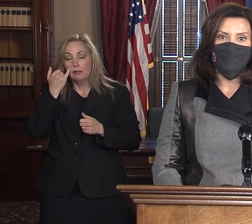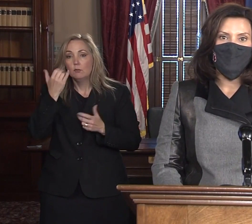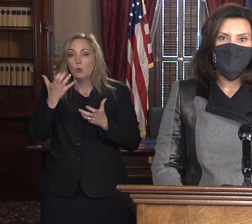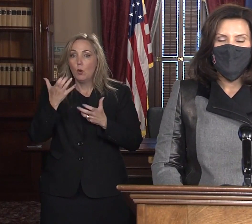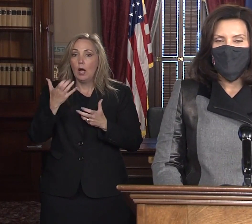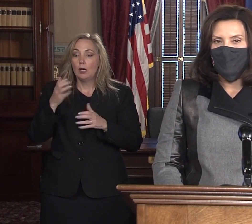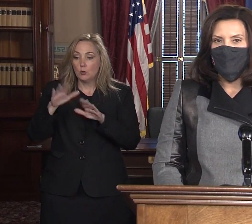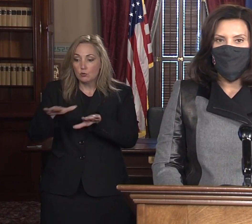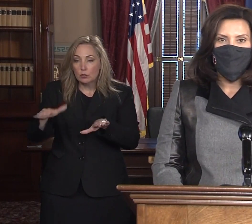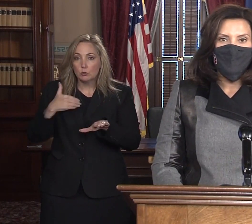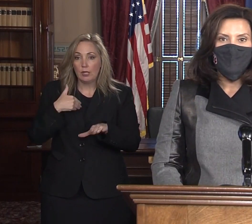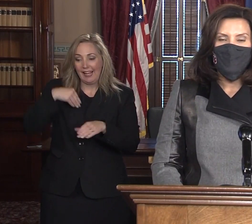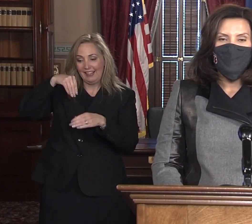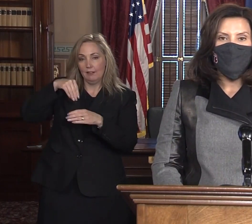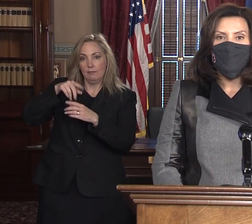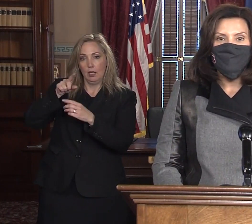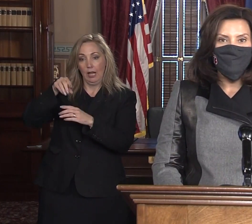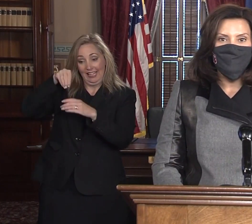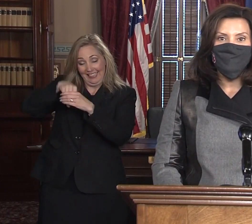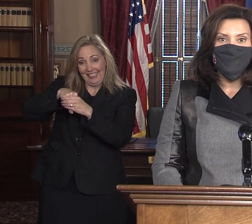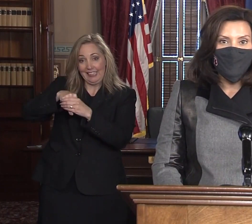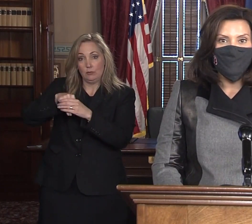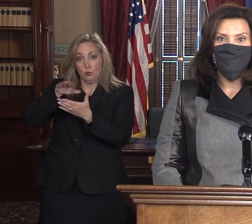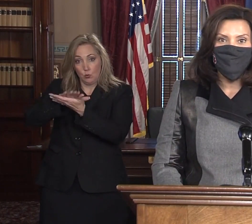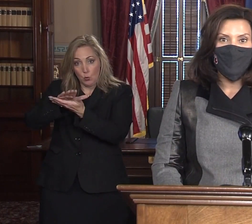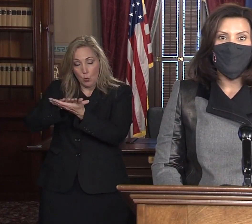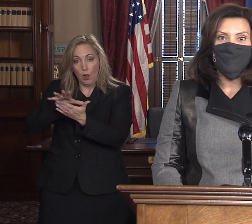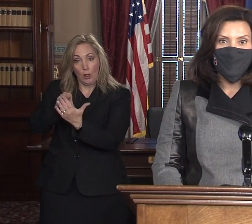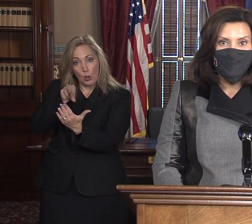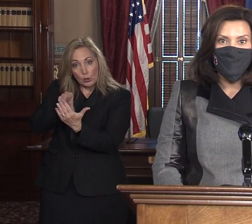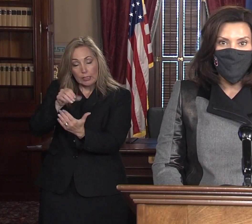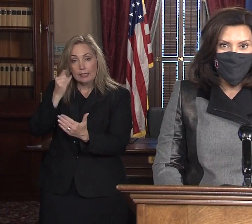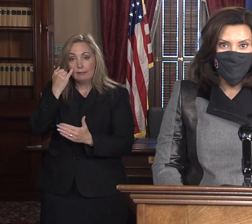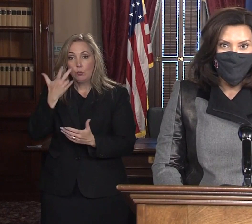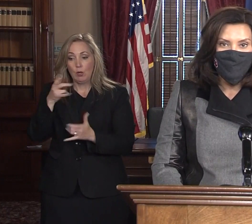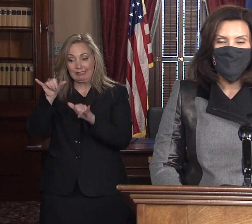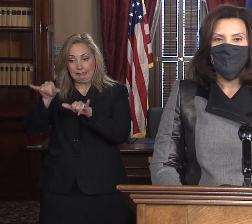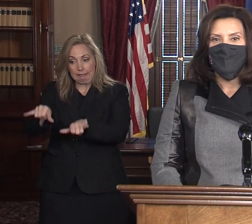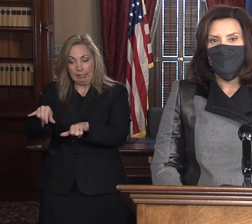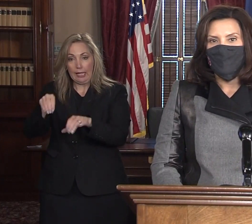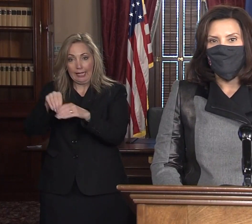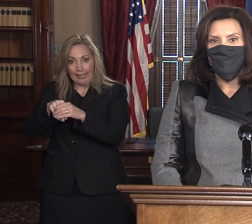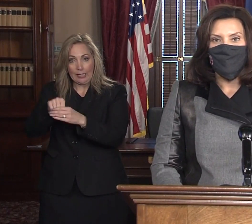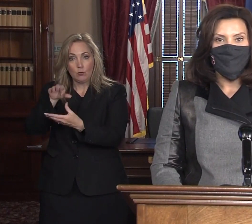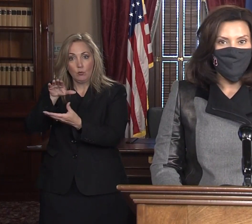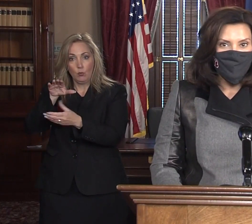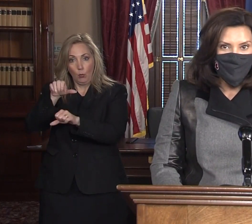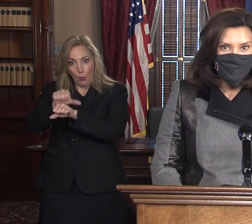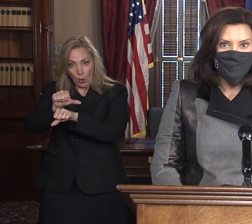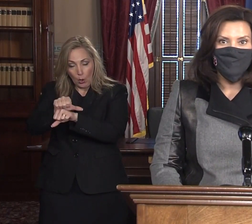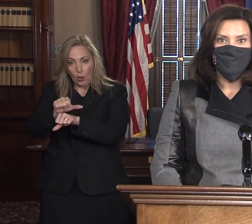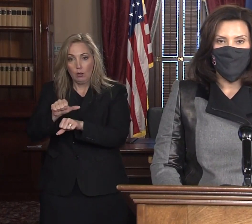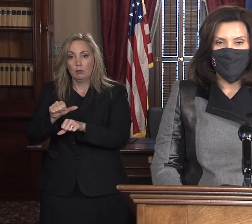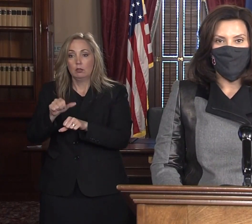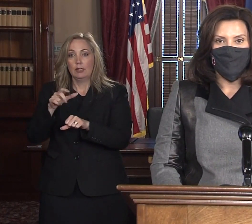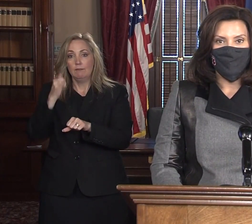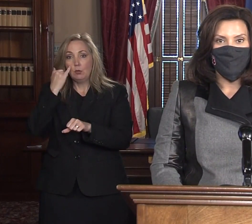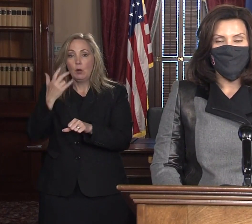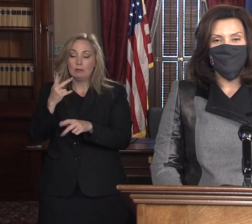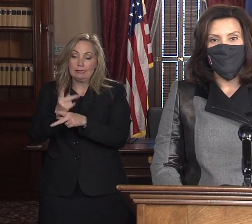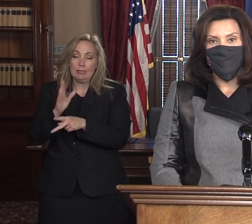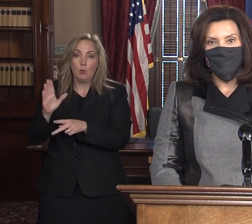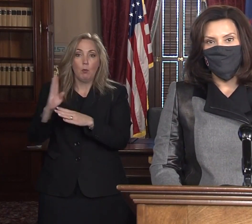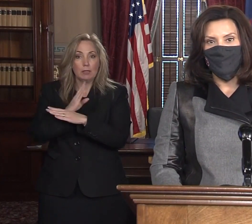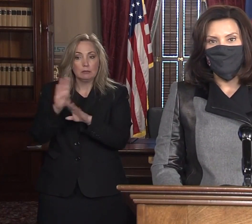learning, if you want to stay back at work, if you want to keep your business open